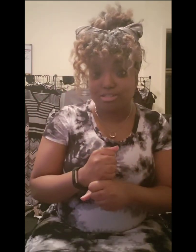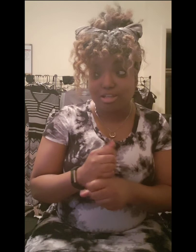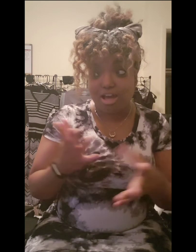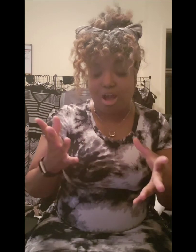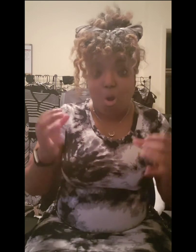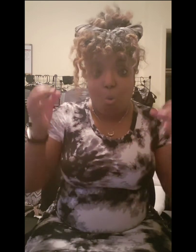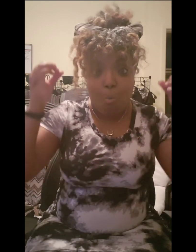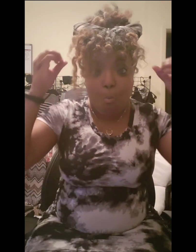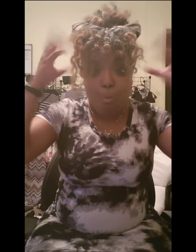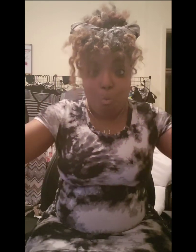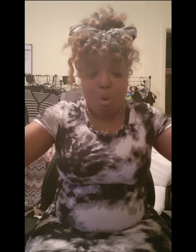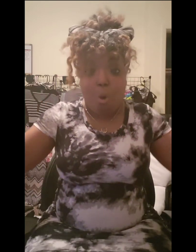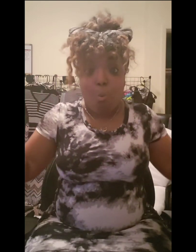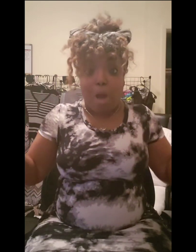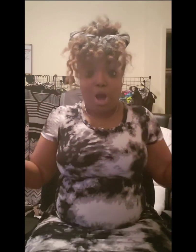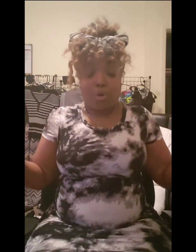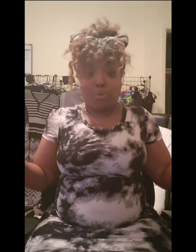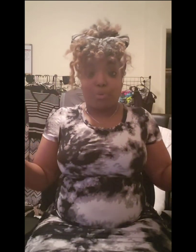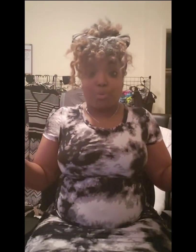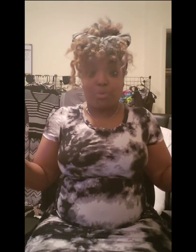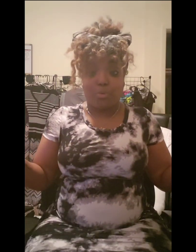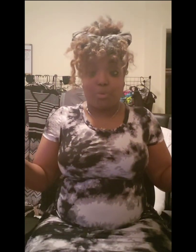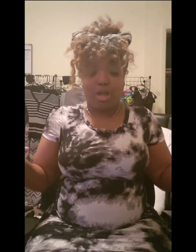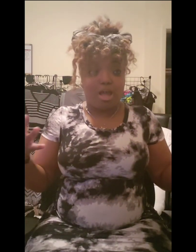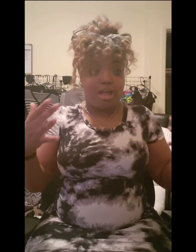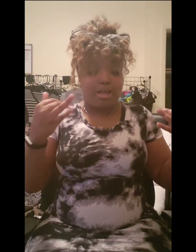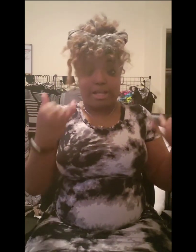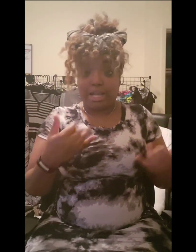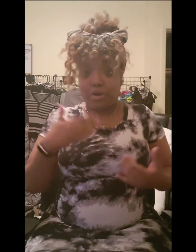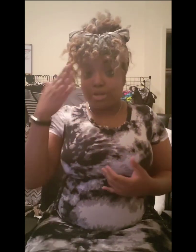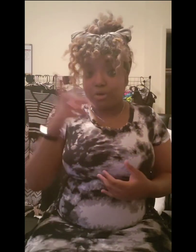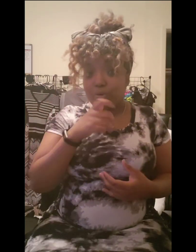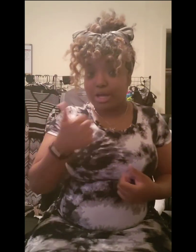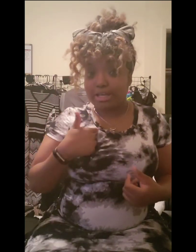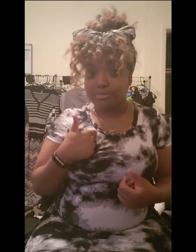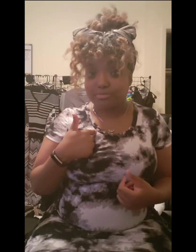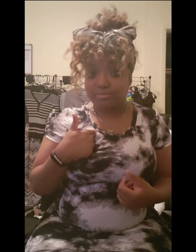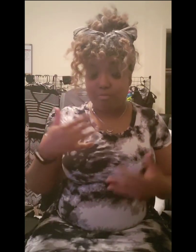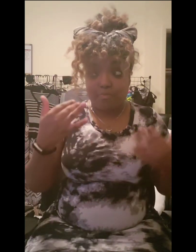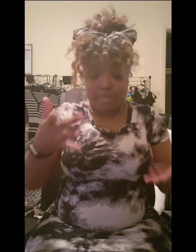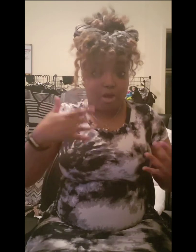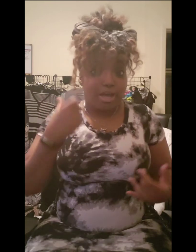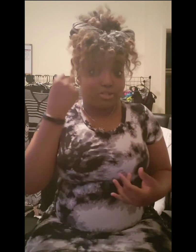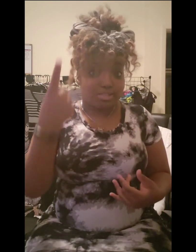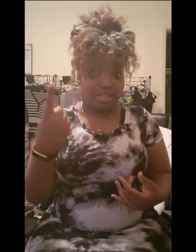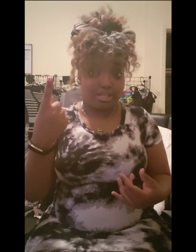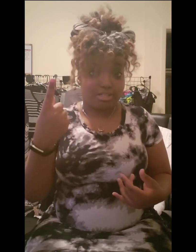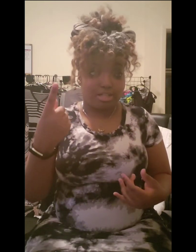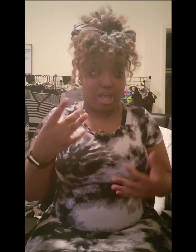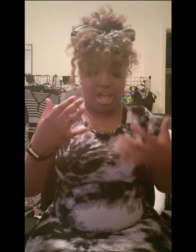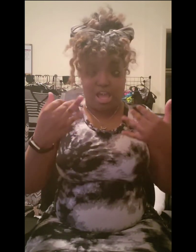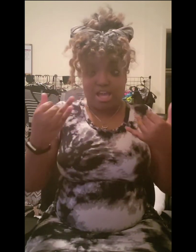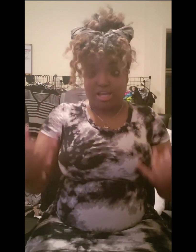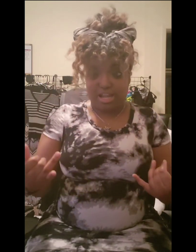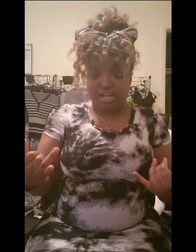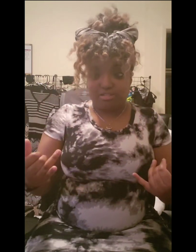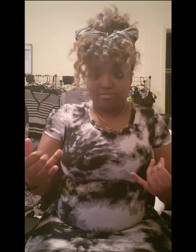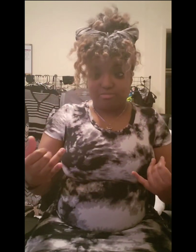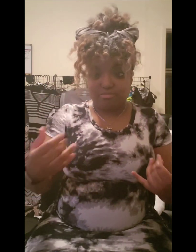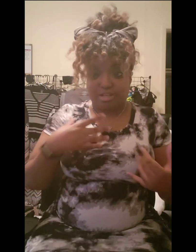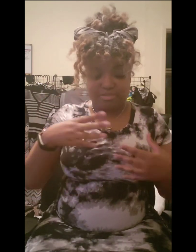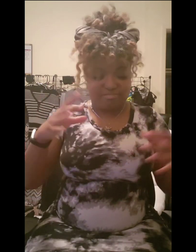It's like, wow. And then the more I thought about it, the more I started to get confused, the